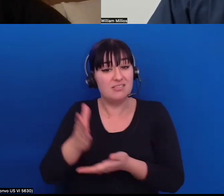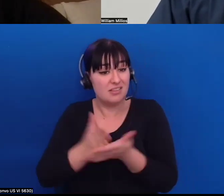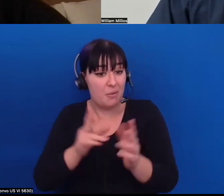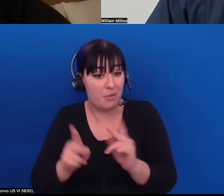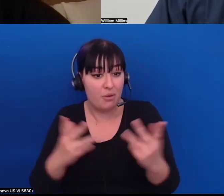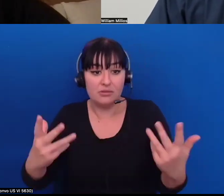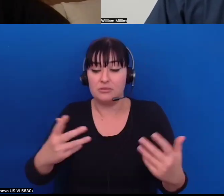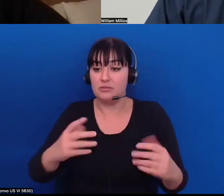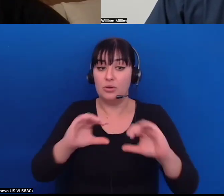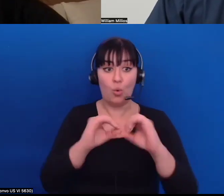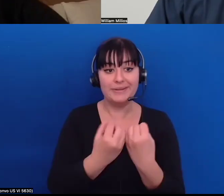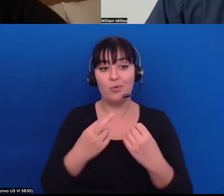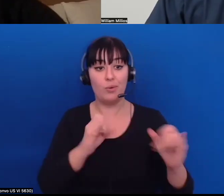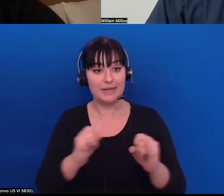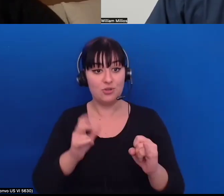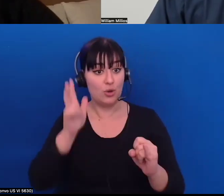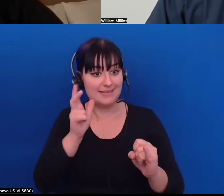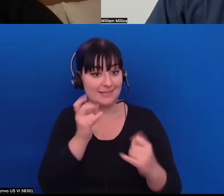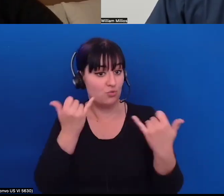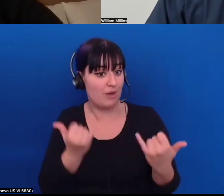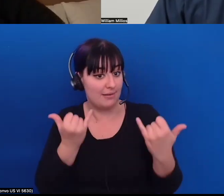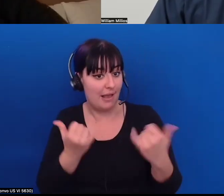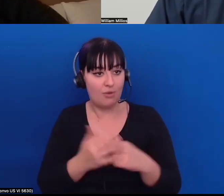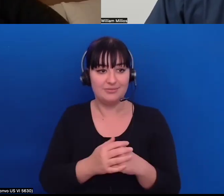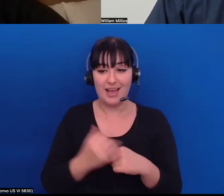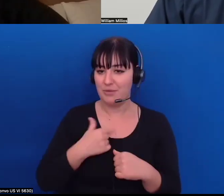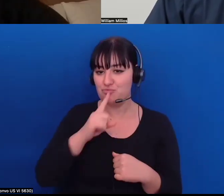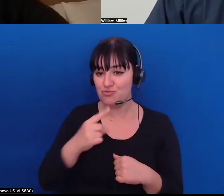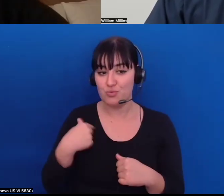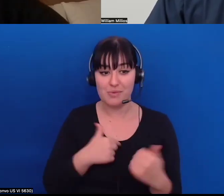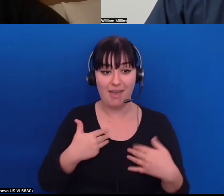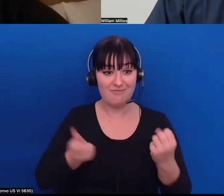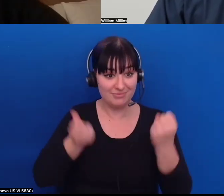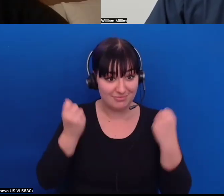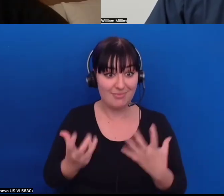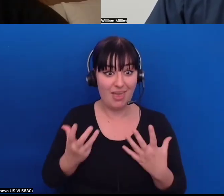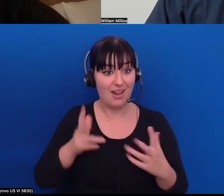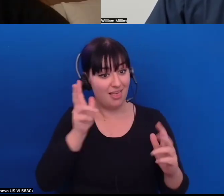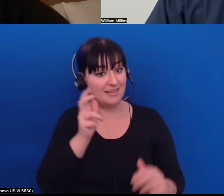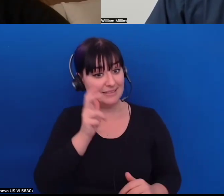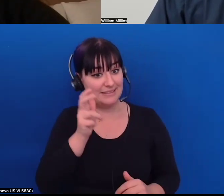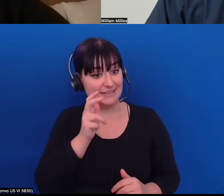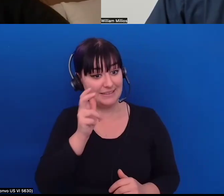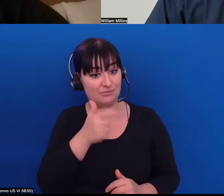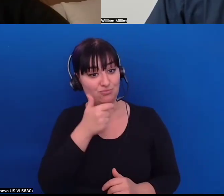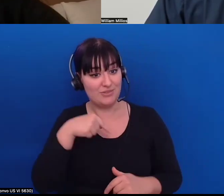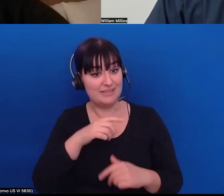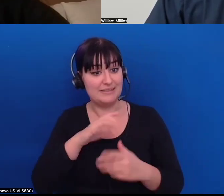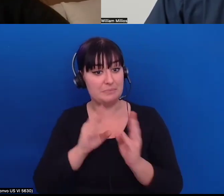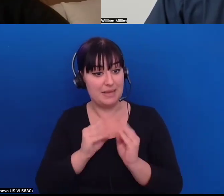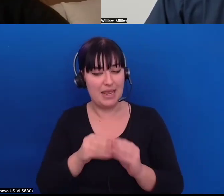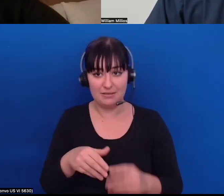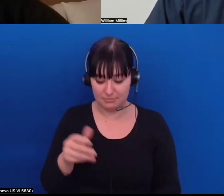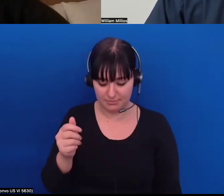or individuals that are listening to us tonight. I know for sure we have many of them listening in. And I think